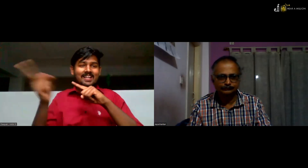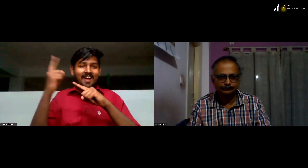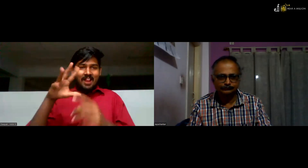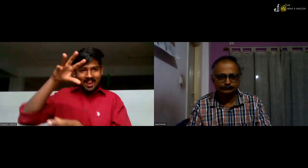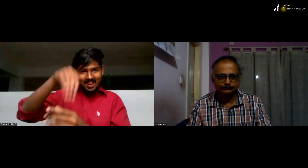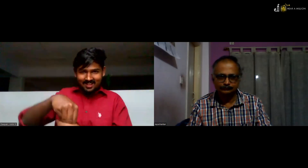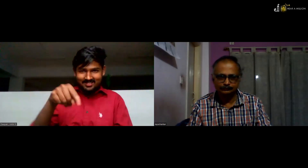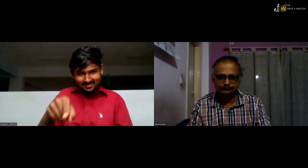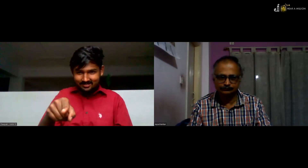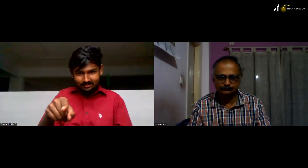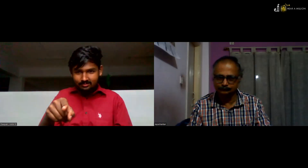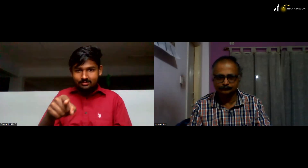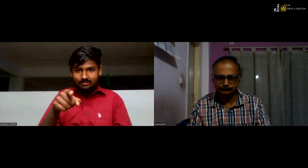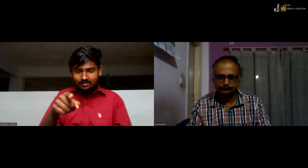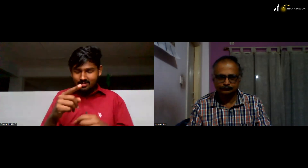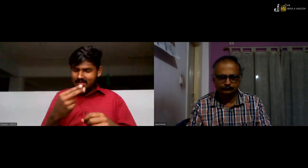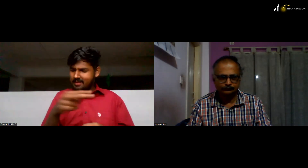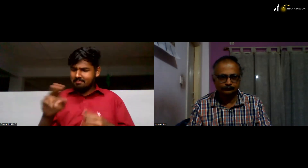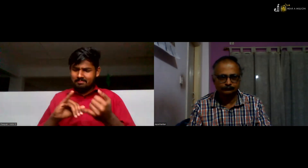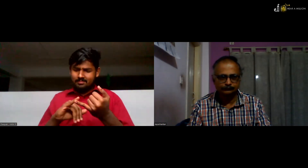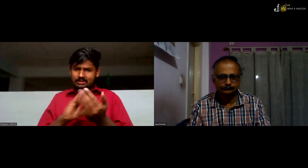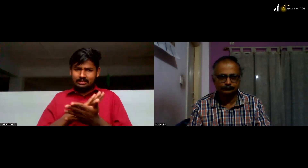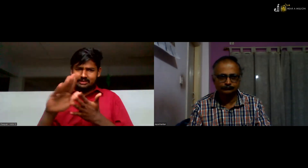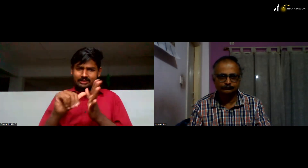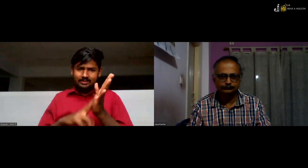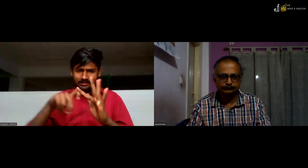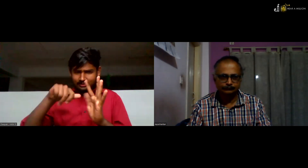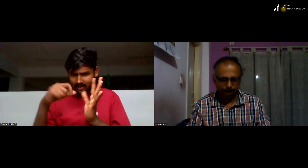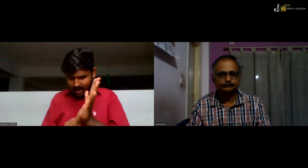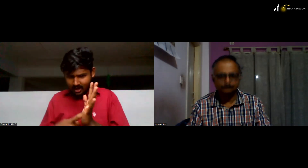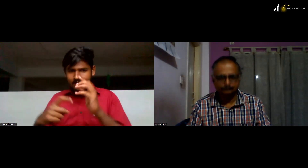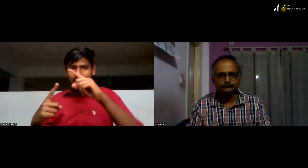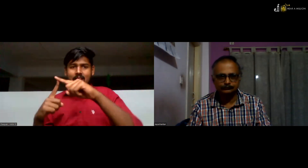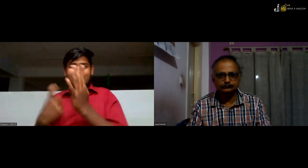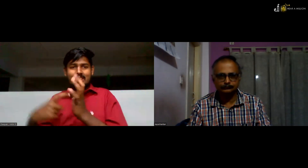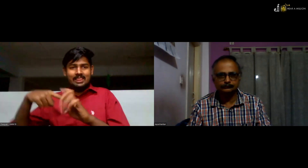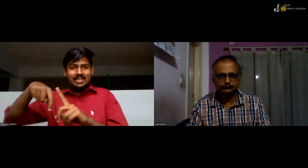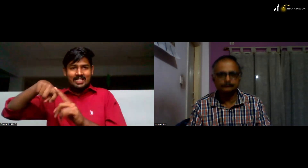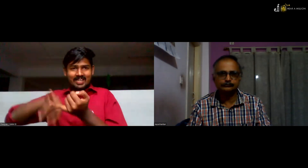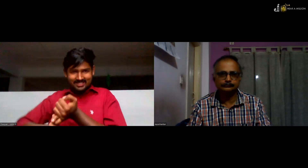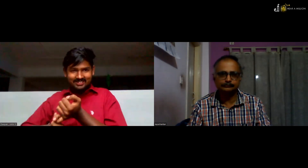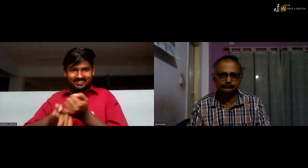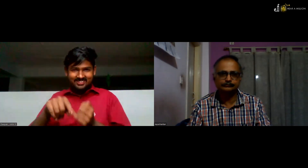that in the company, the tourism company where you have been working, the name is, I guess,